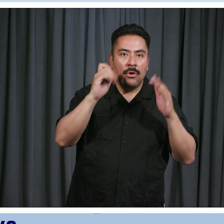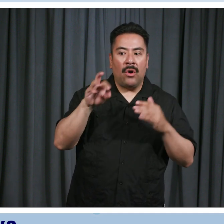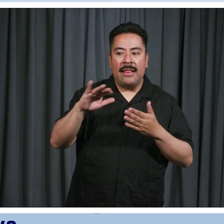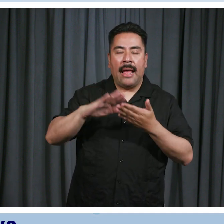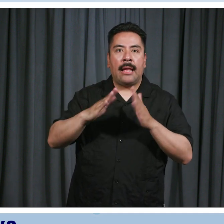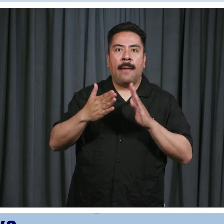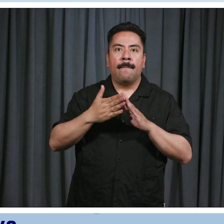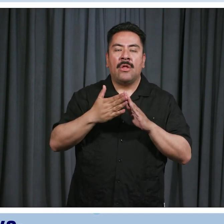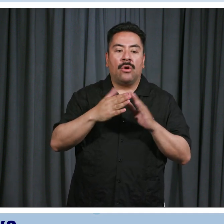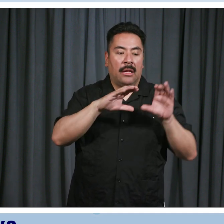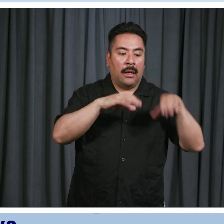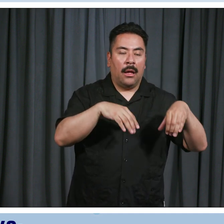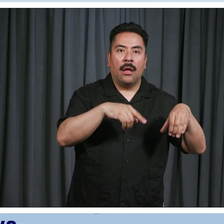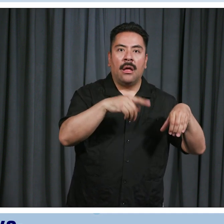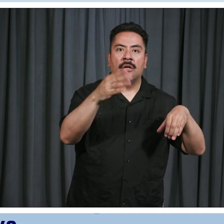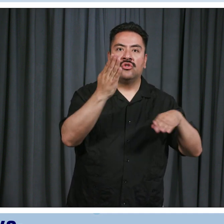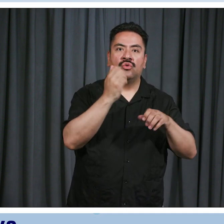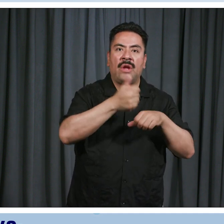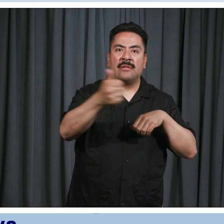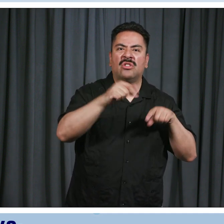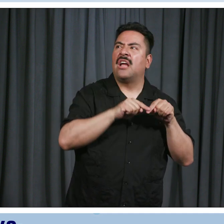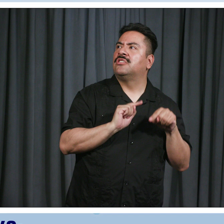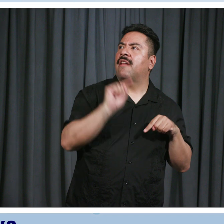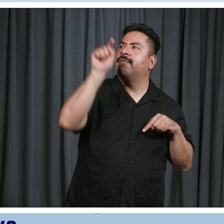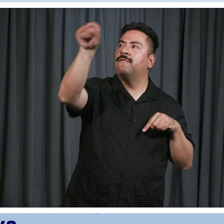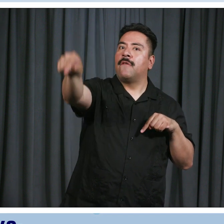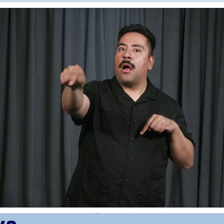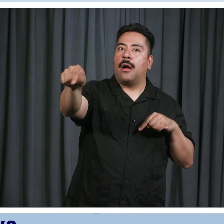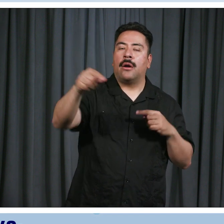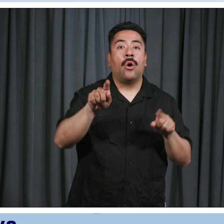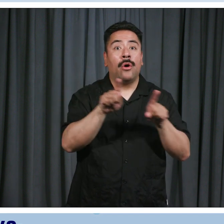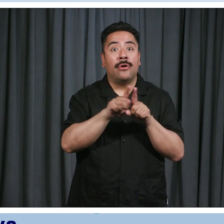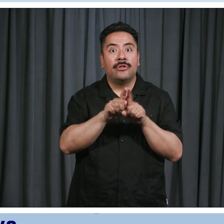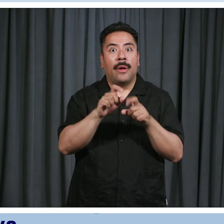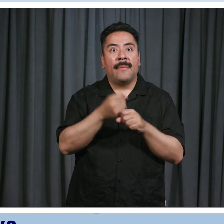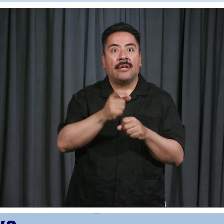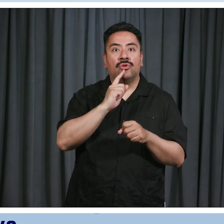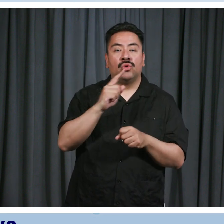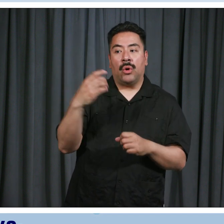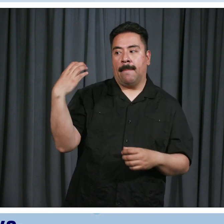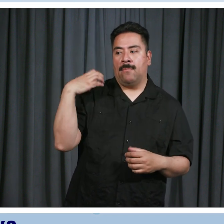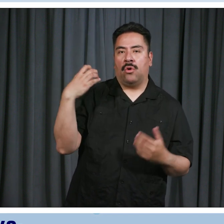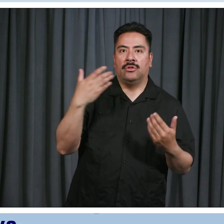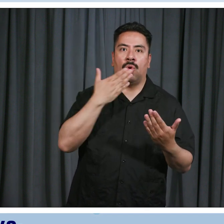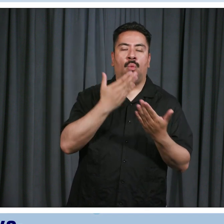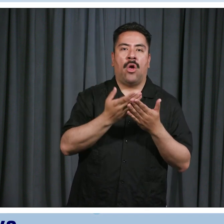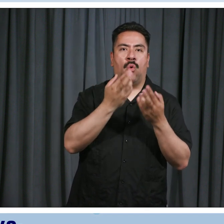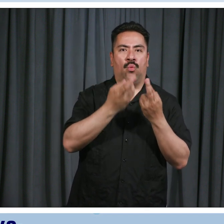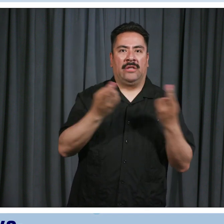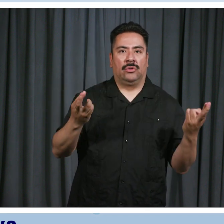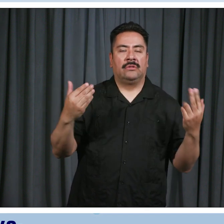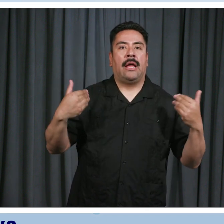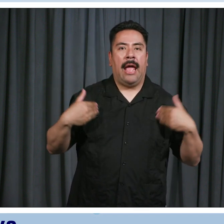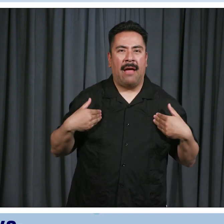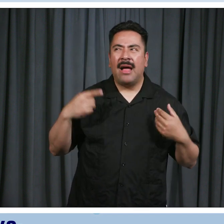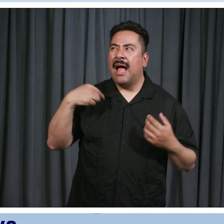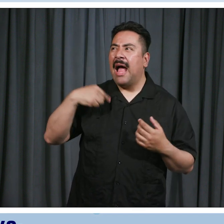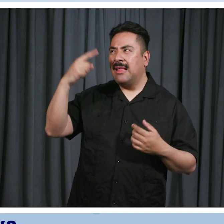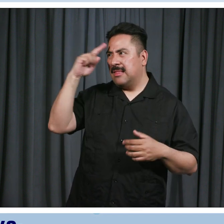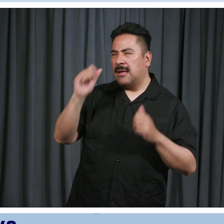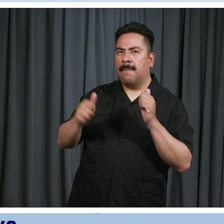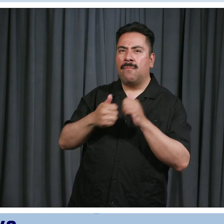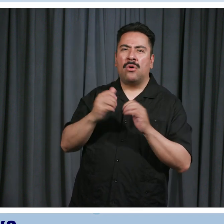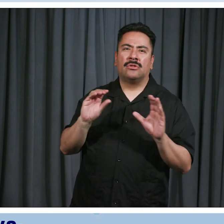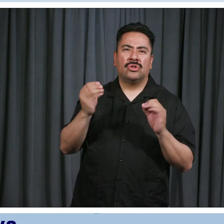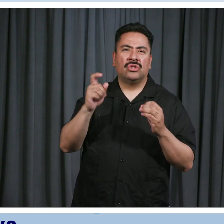transportation. And then, of course, also I would make sure that the employers are really well-resourced. I think most organizations should